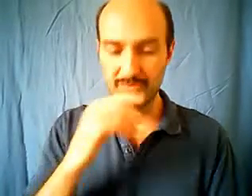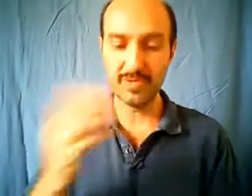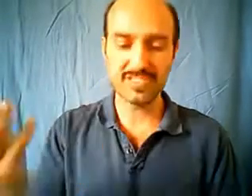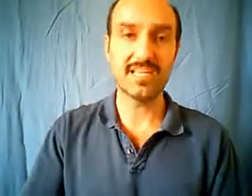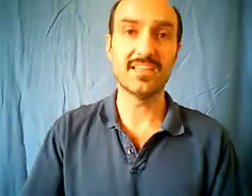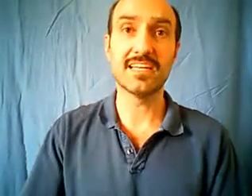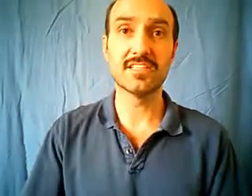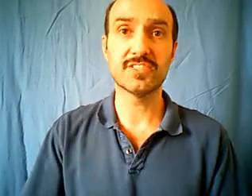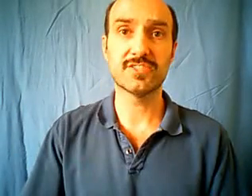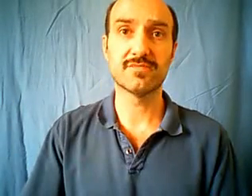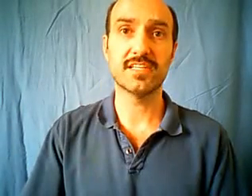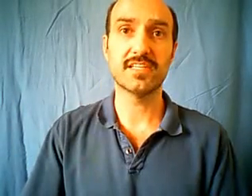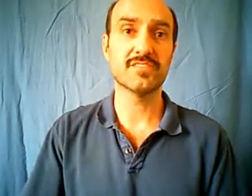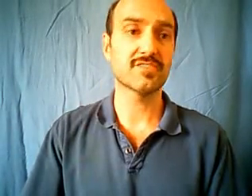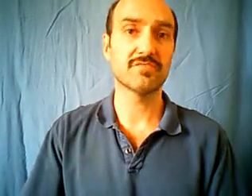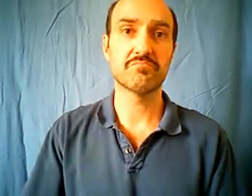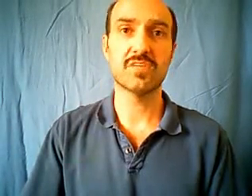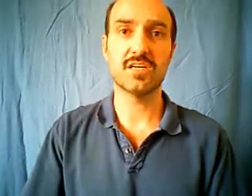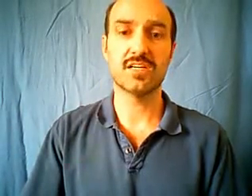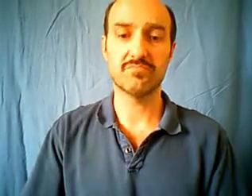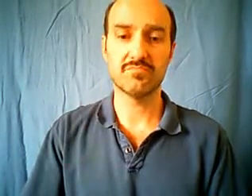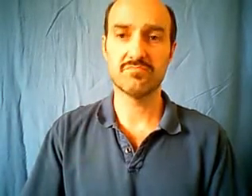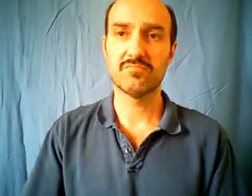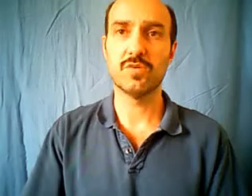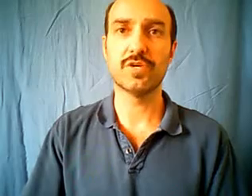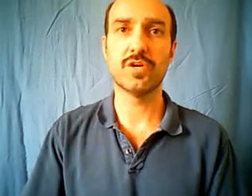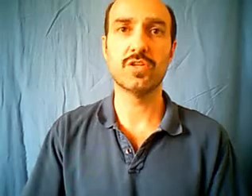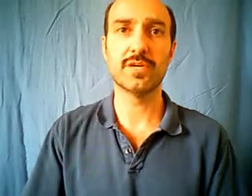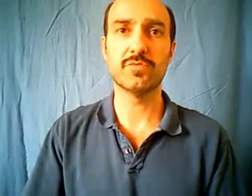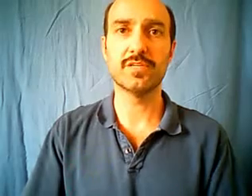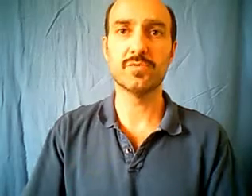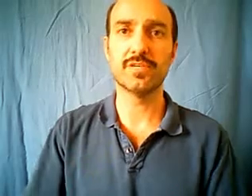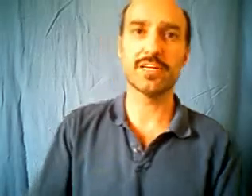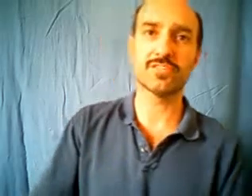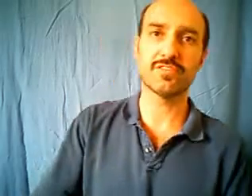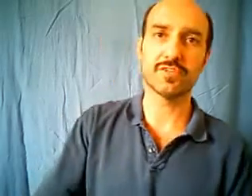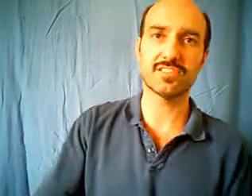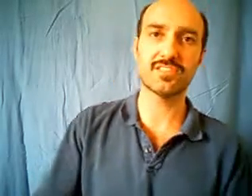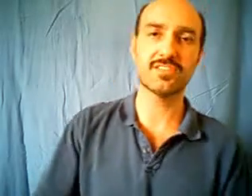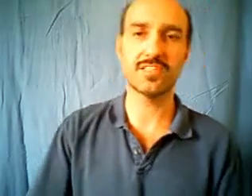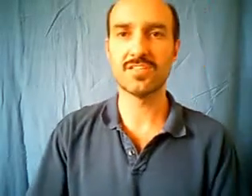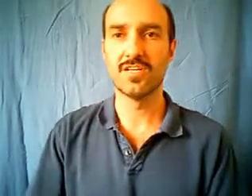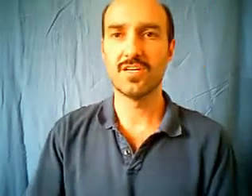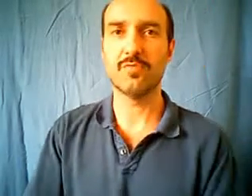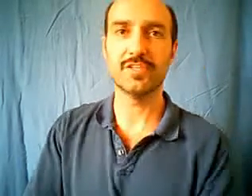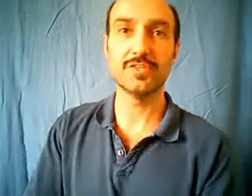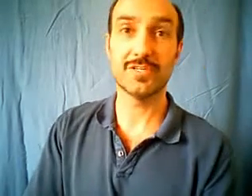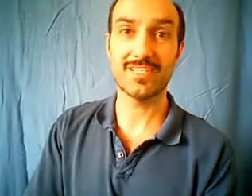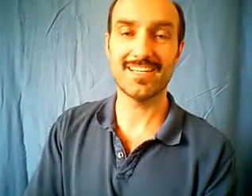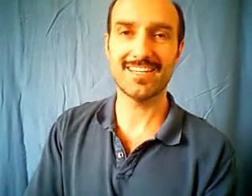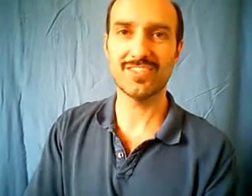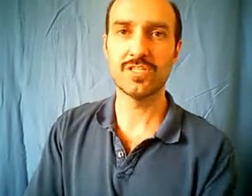we would say that English is, we all know it. We know English if you're listening to this. Hopefully you understand English.